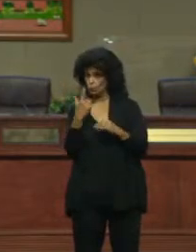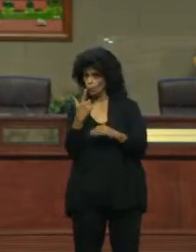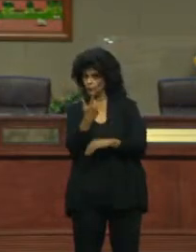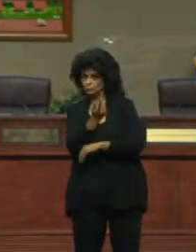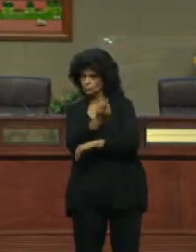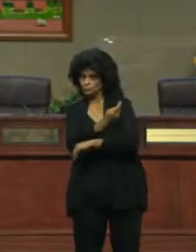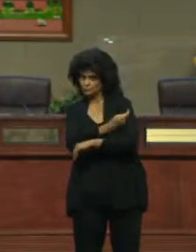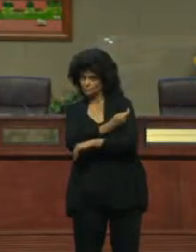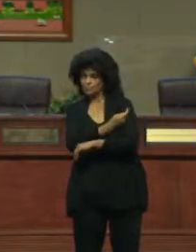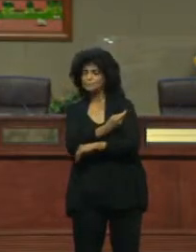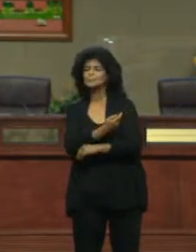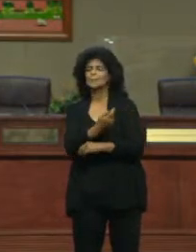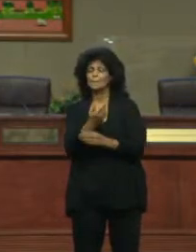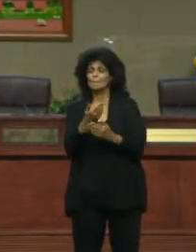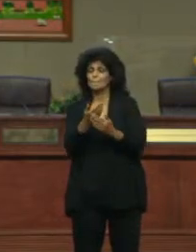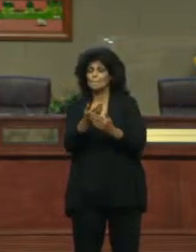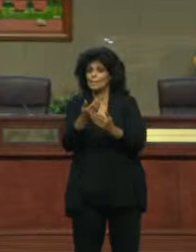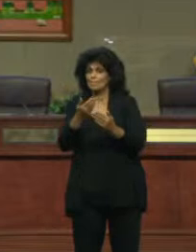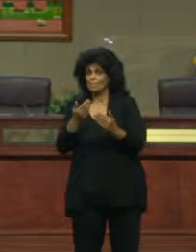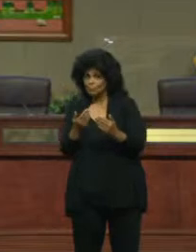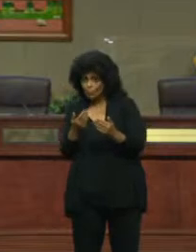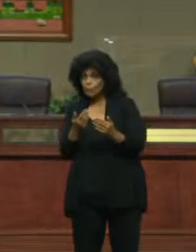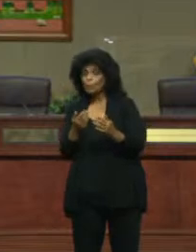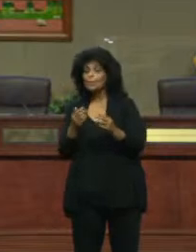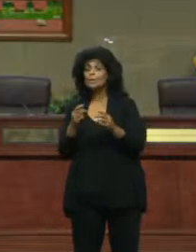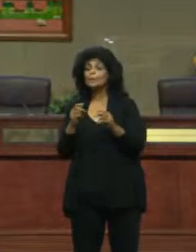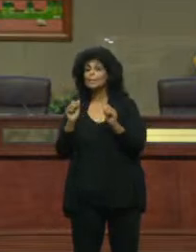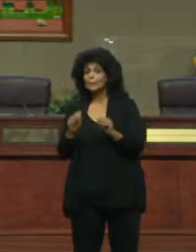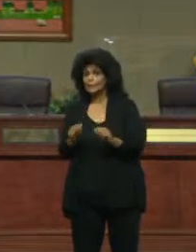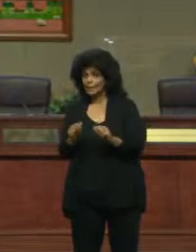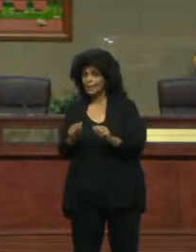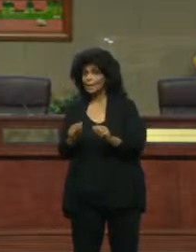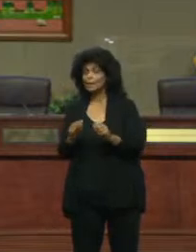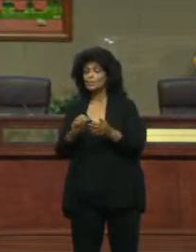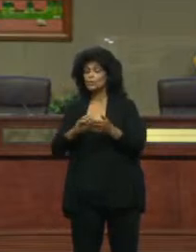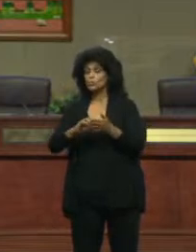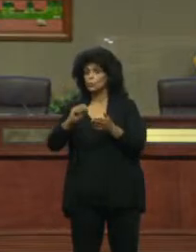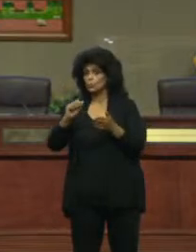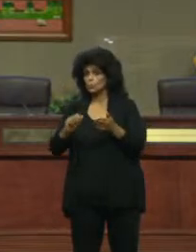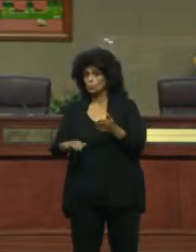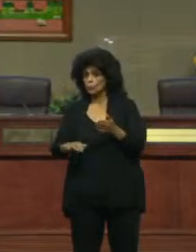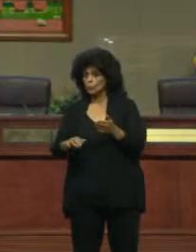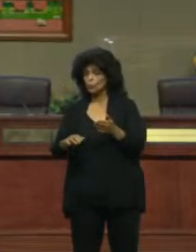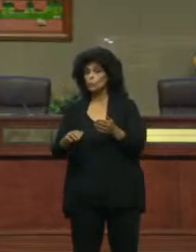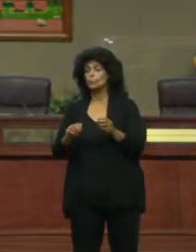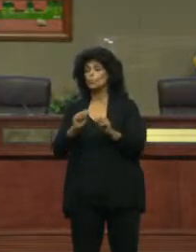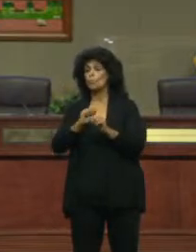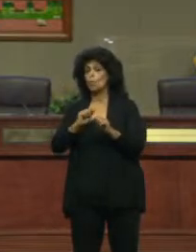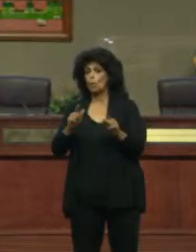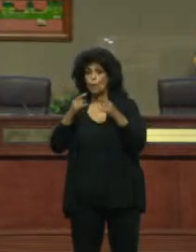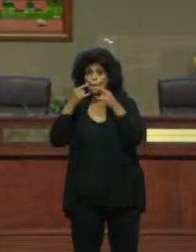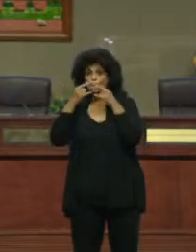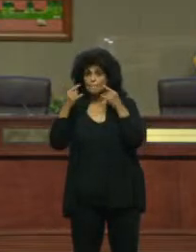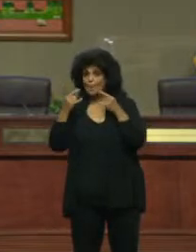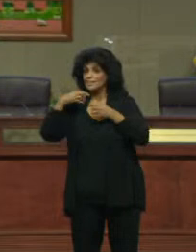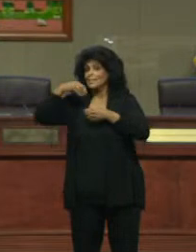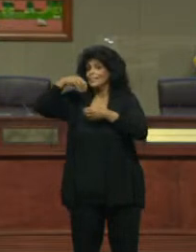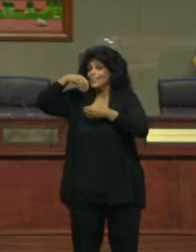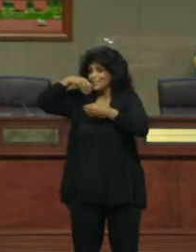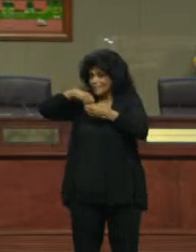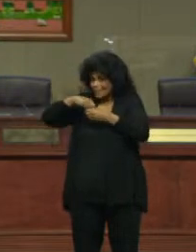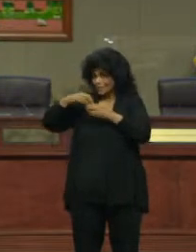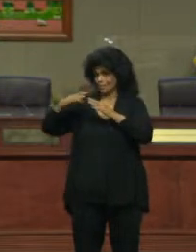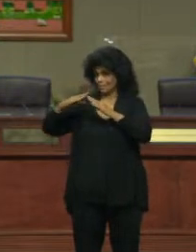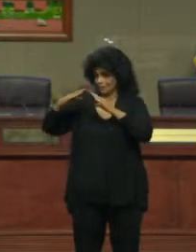vaccine before we can safely remove masks indoors.